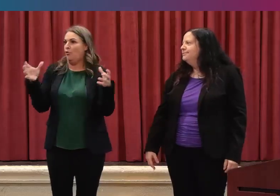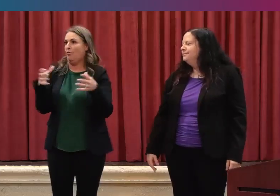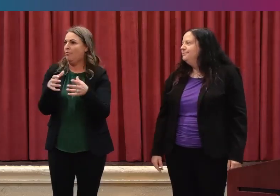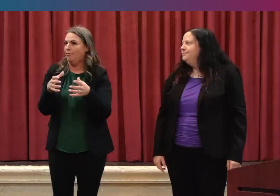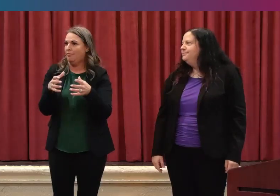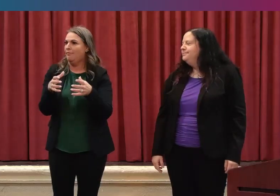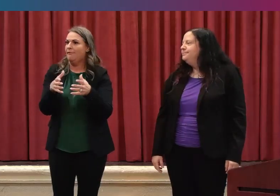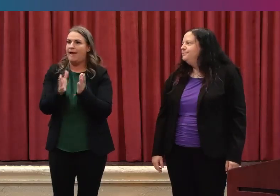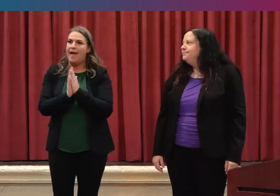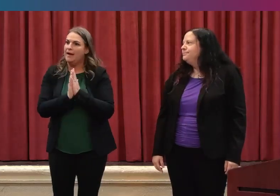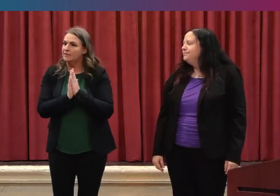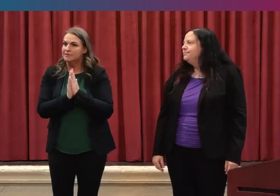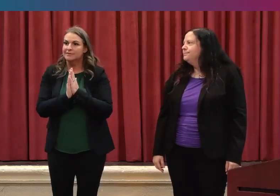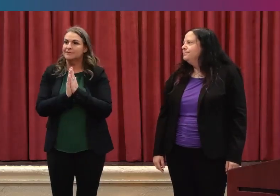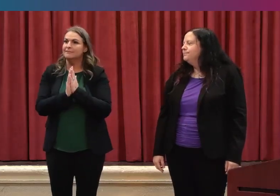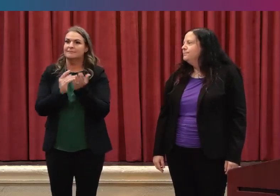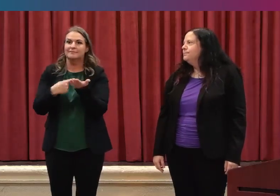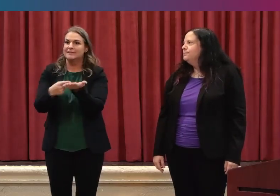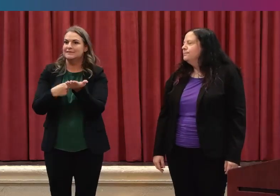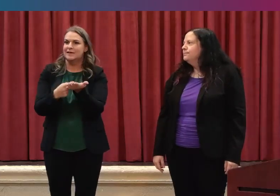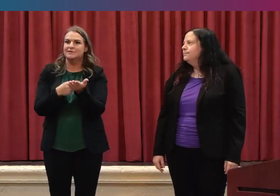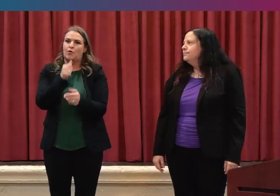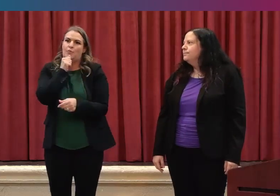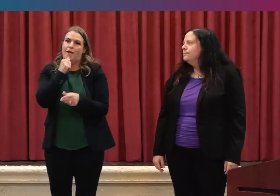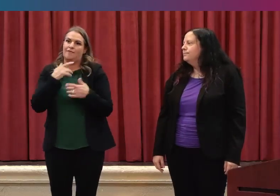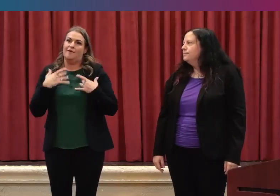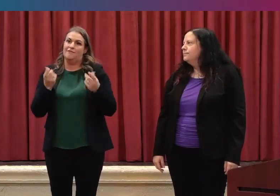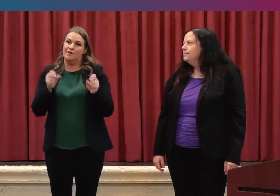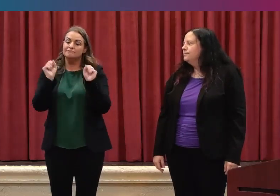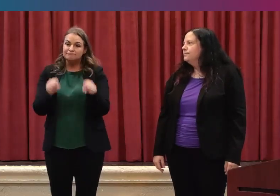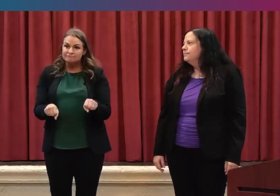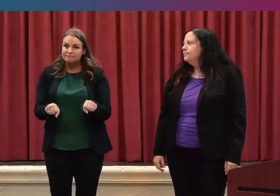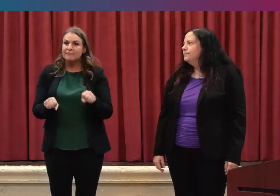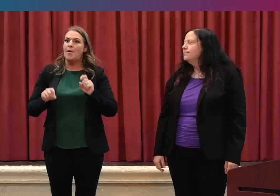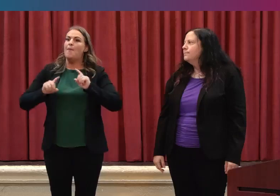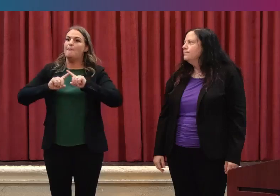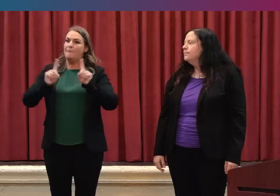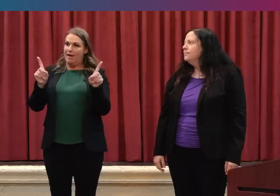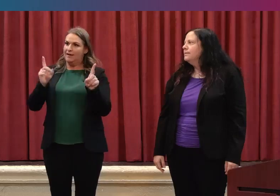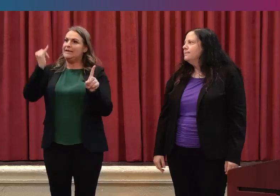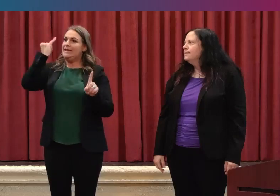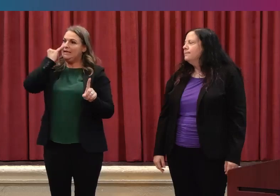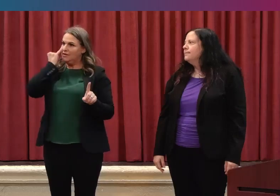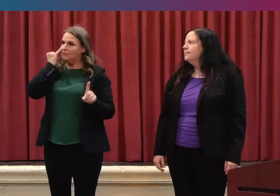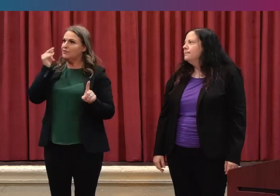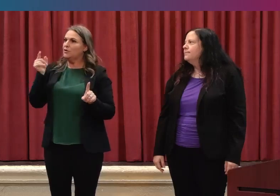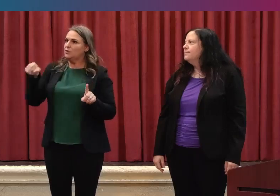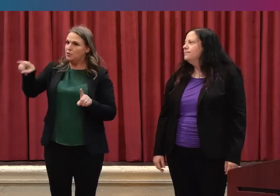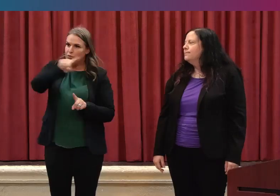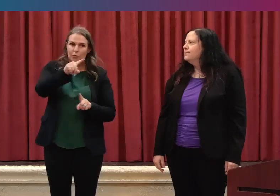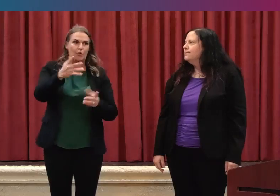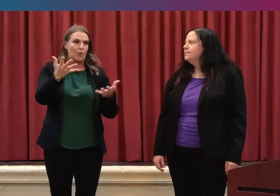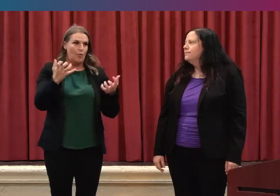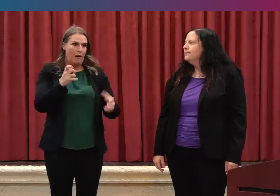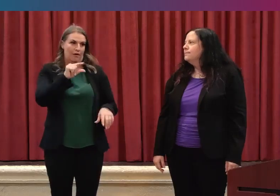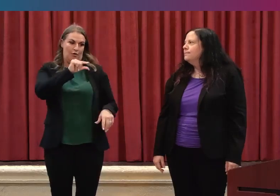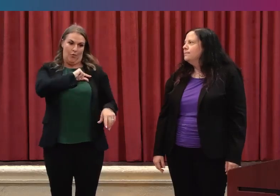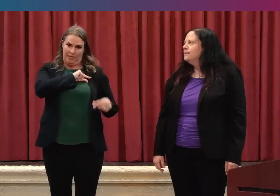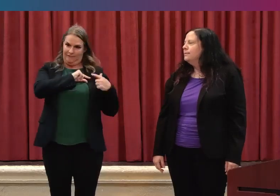So contact your circle of friends. Maybe reach out to them for your private